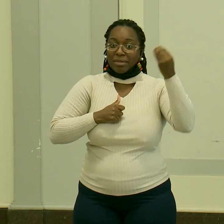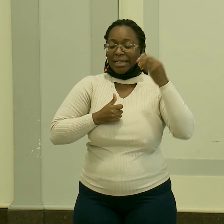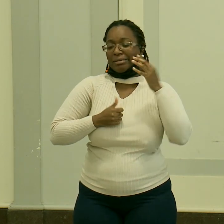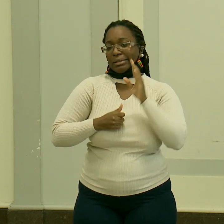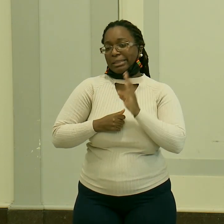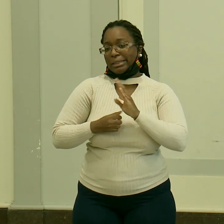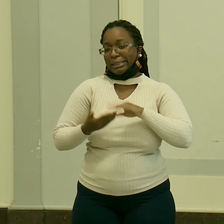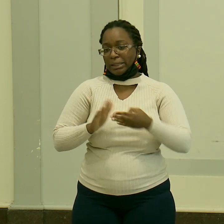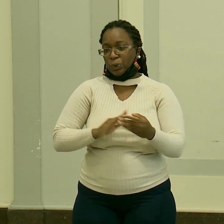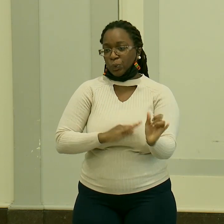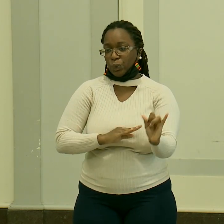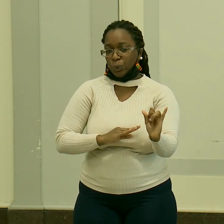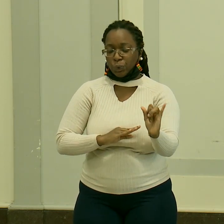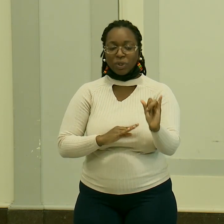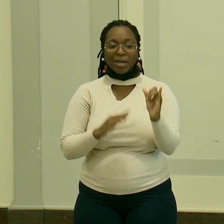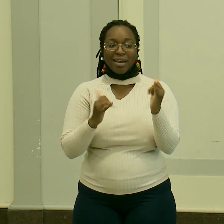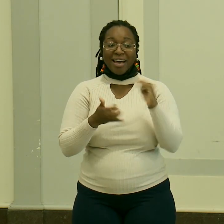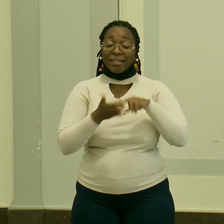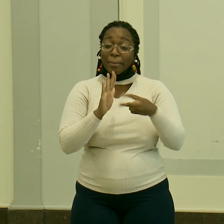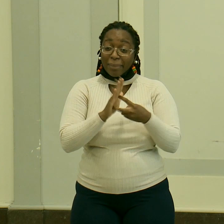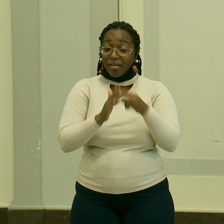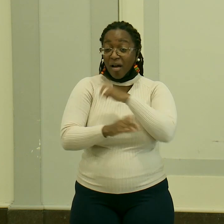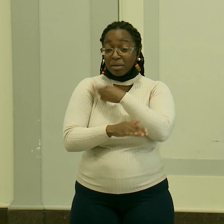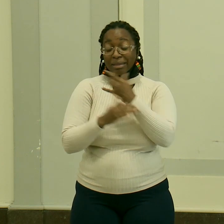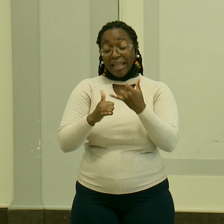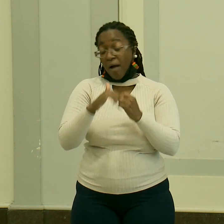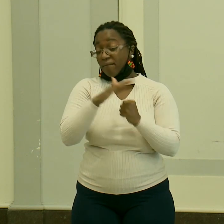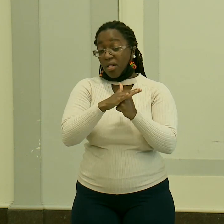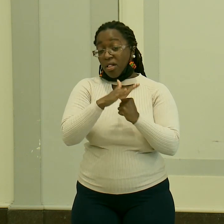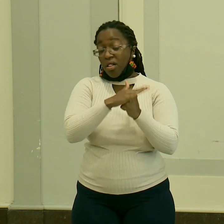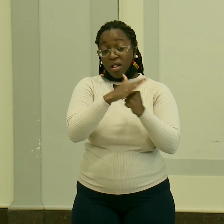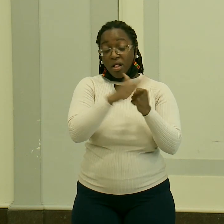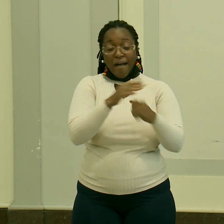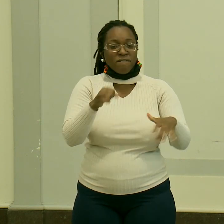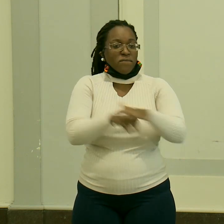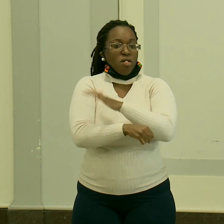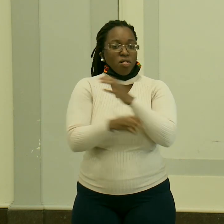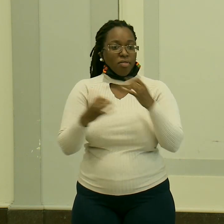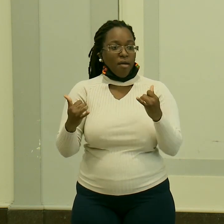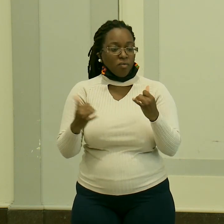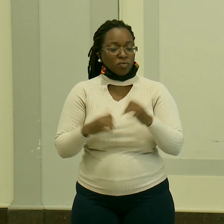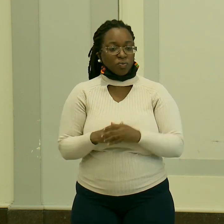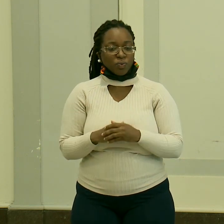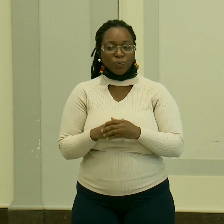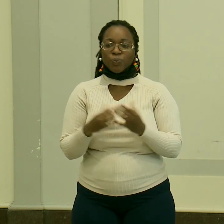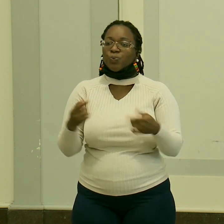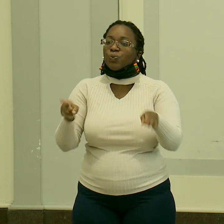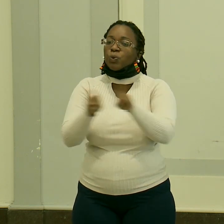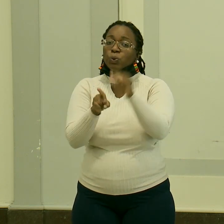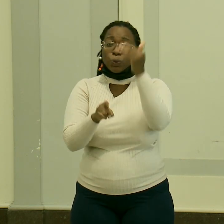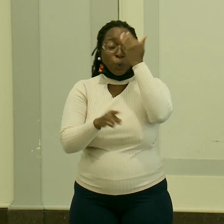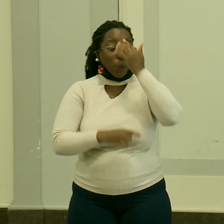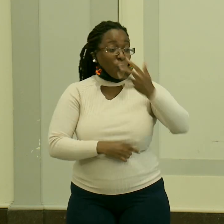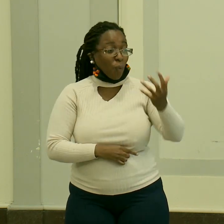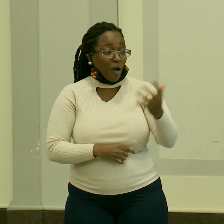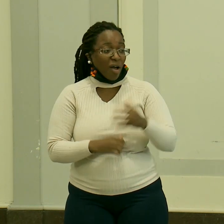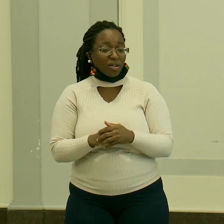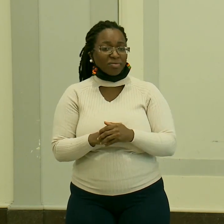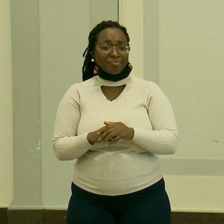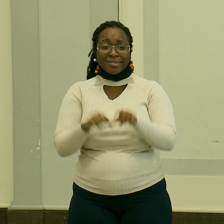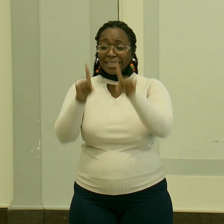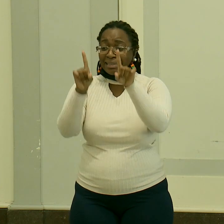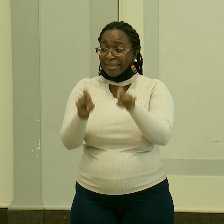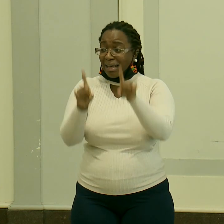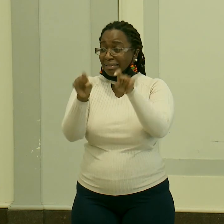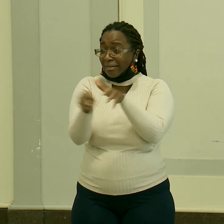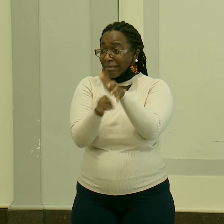their overall capacity for a surge in cases in Baltimore. Here is what we also know. We do not yet have testing